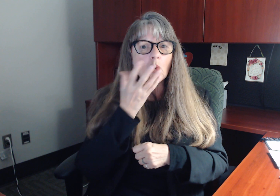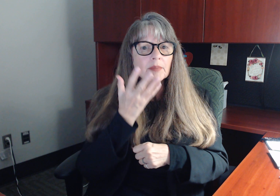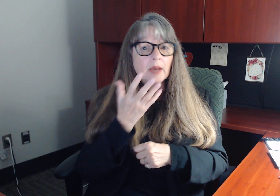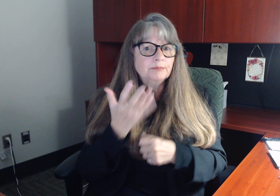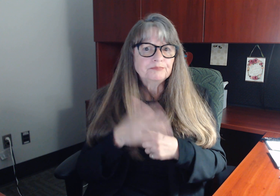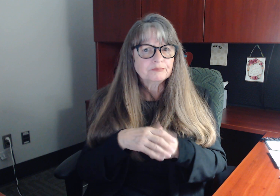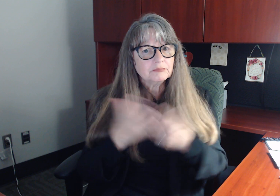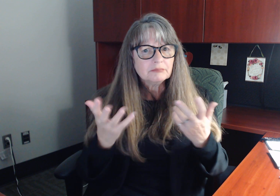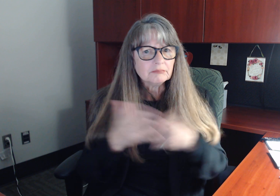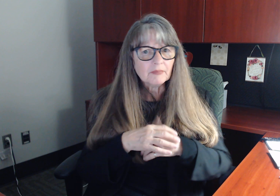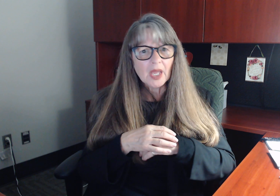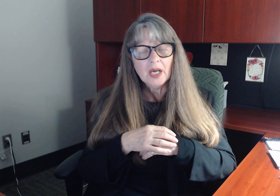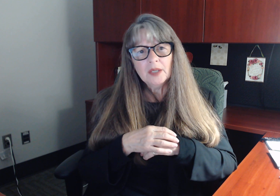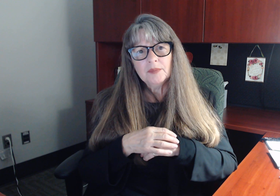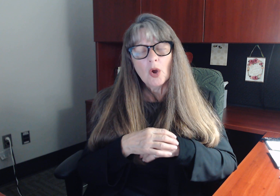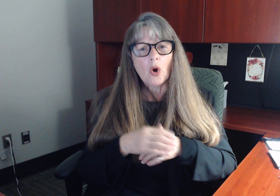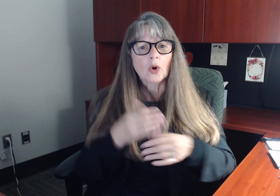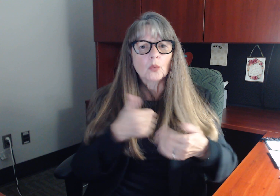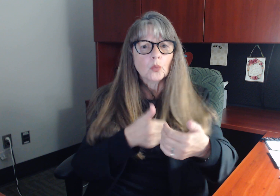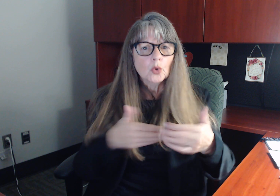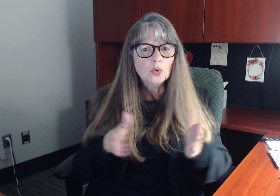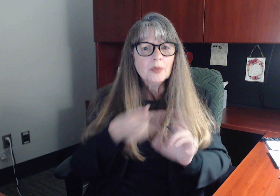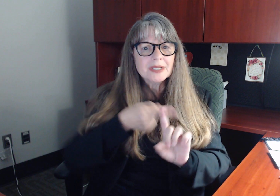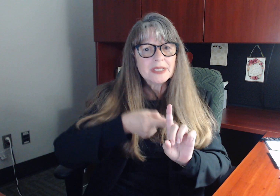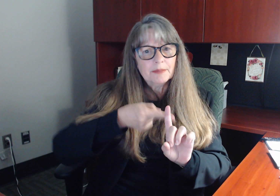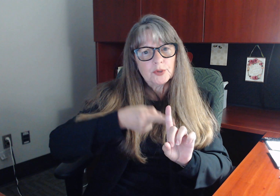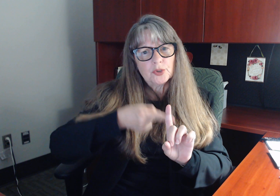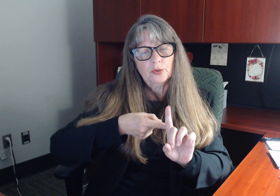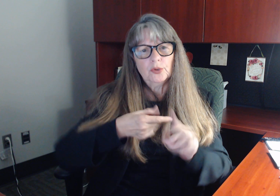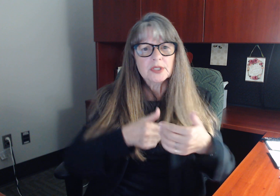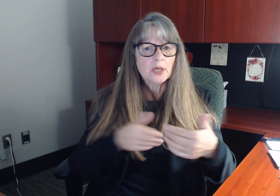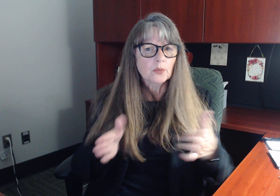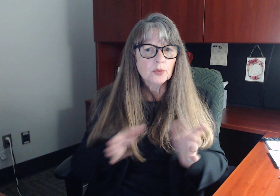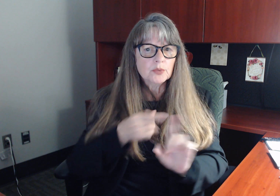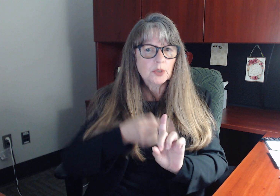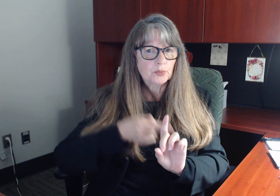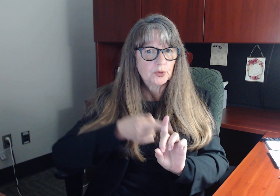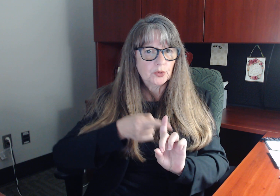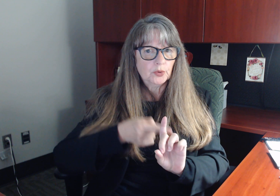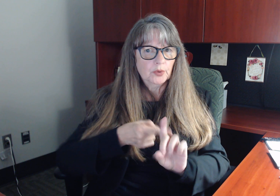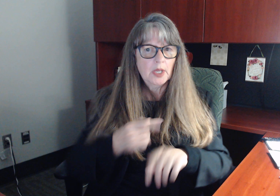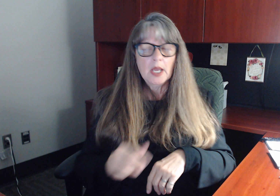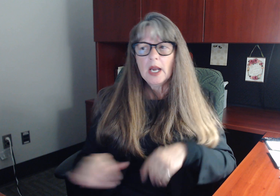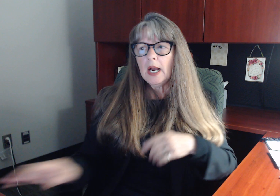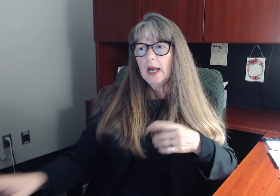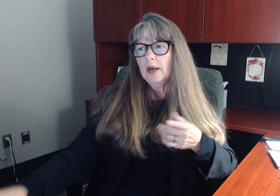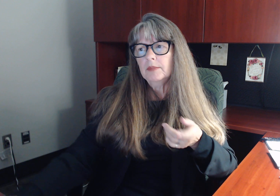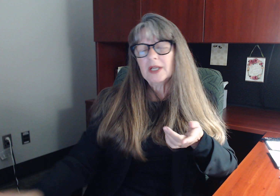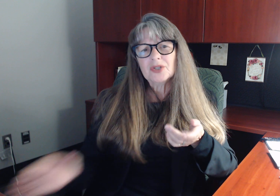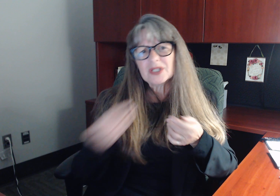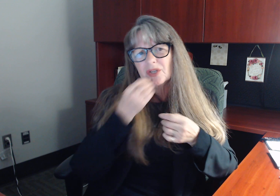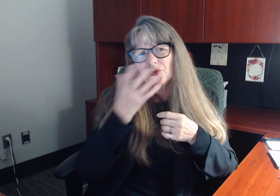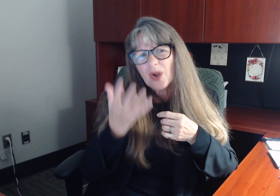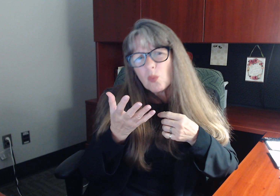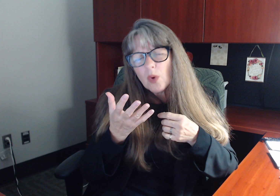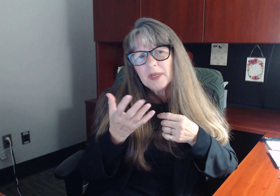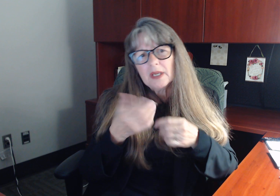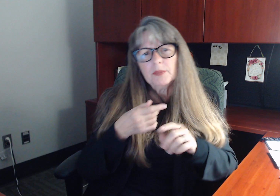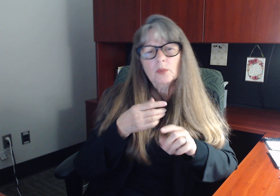up, or room temperature. You could say room temperature, because you're not warming it up. You want